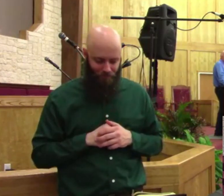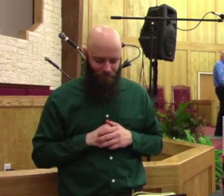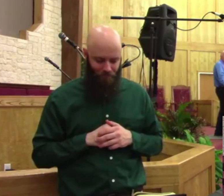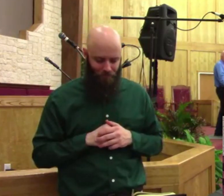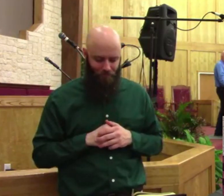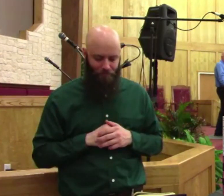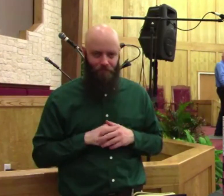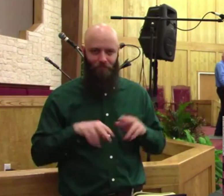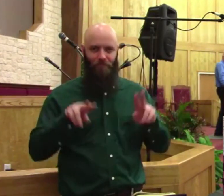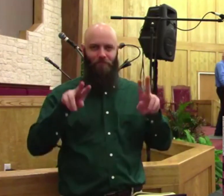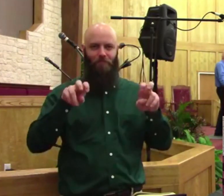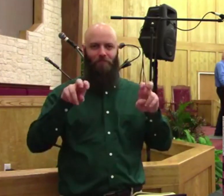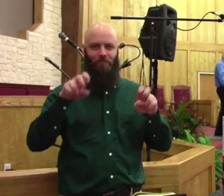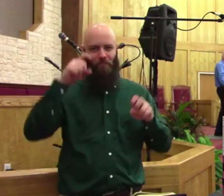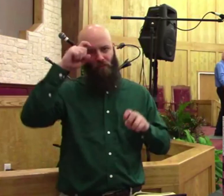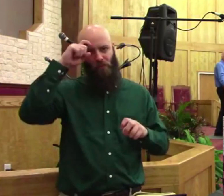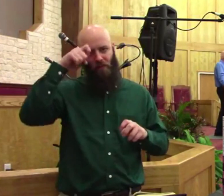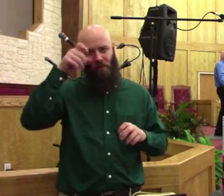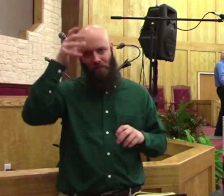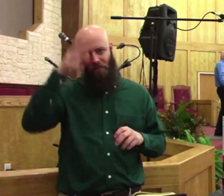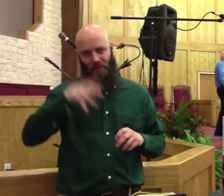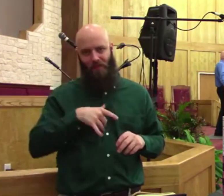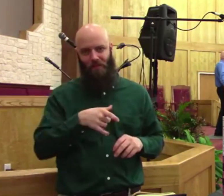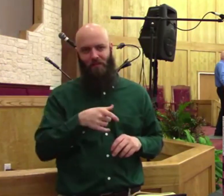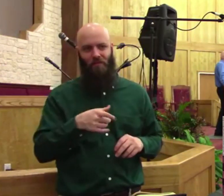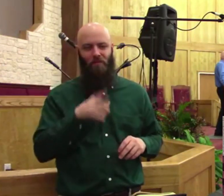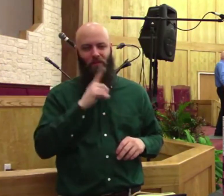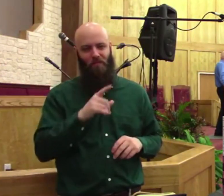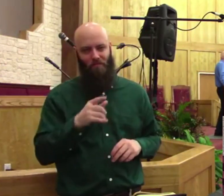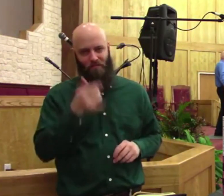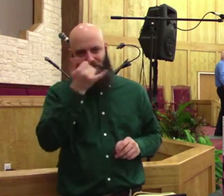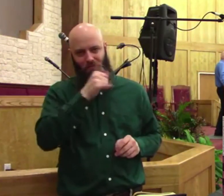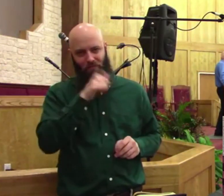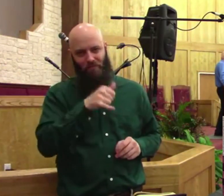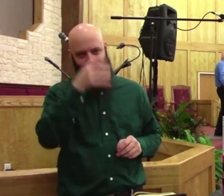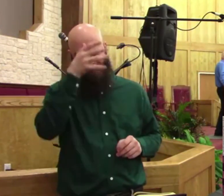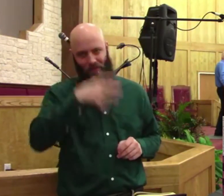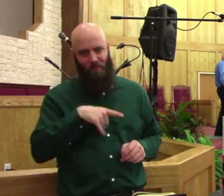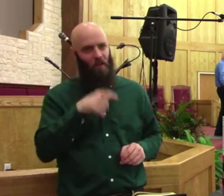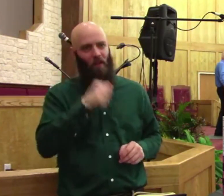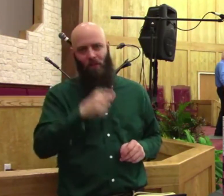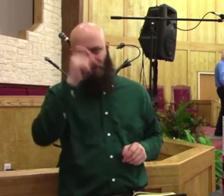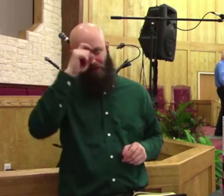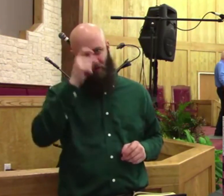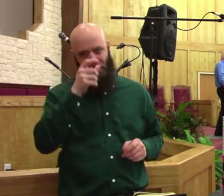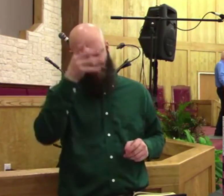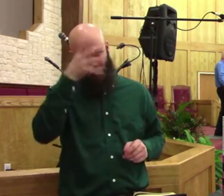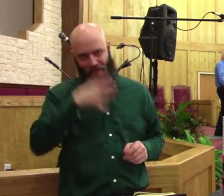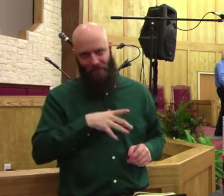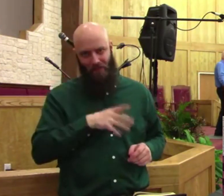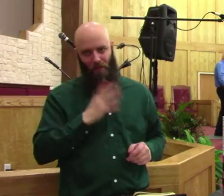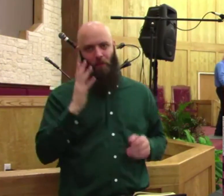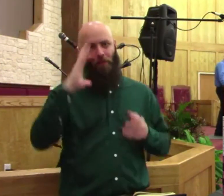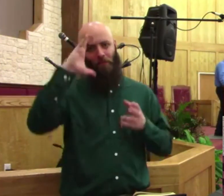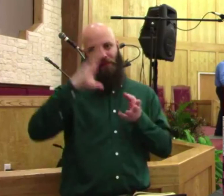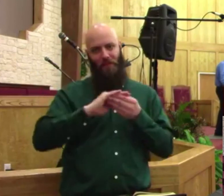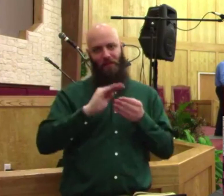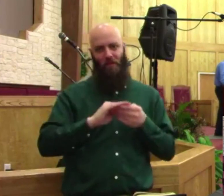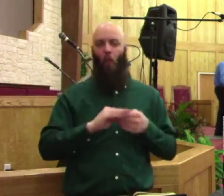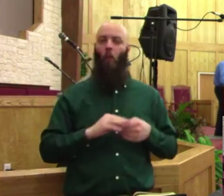wise men, or let's turn it to buffoons, or unwise men masquerading as wise